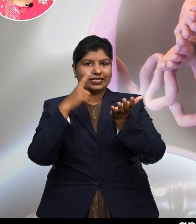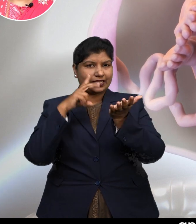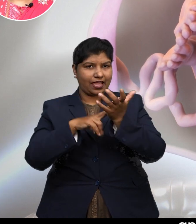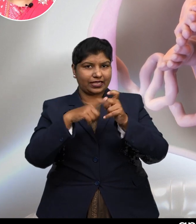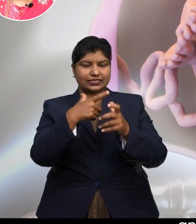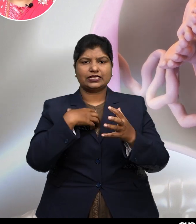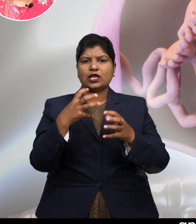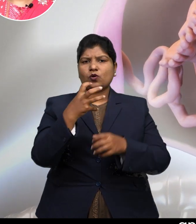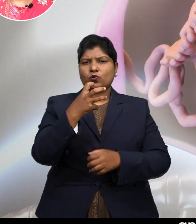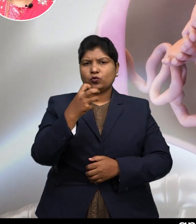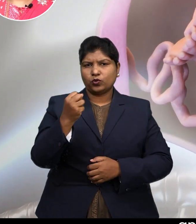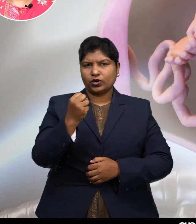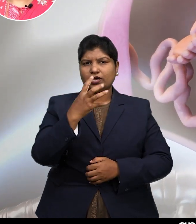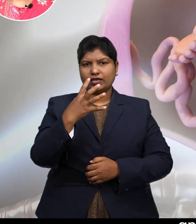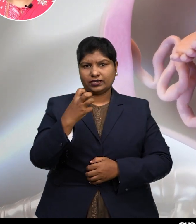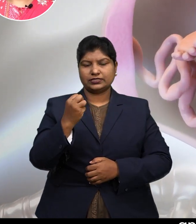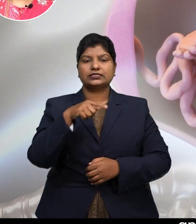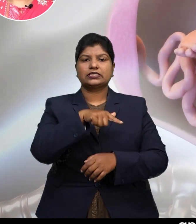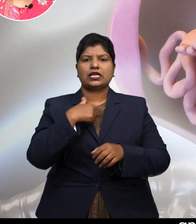and provides the force